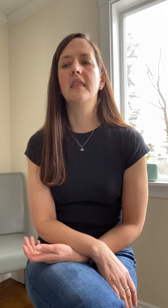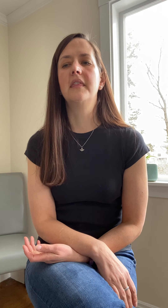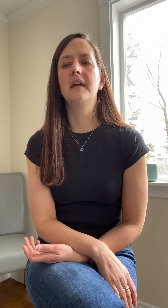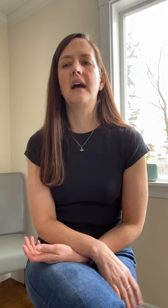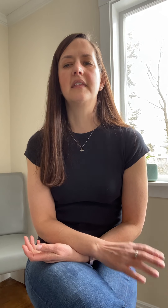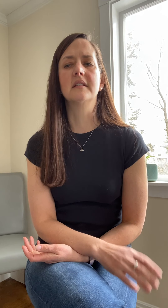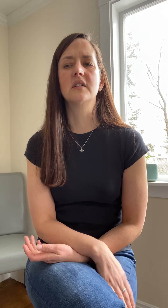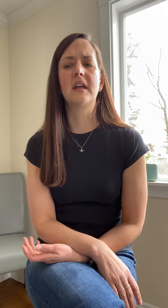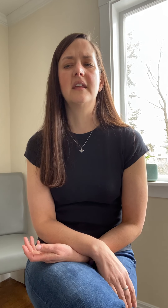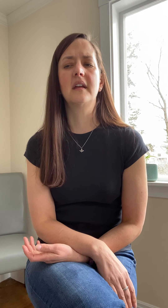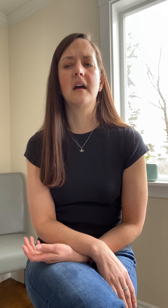I think